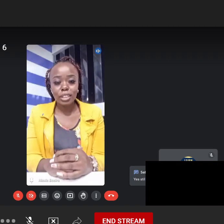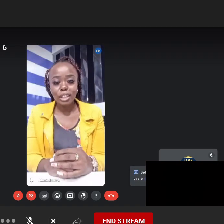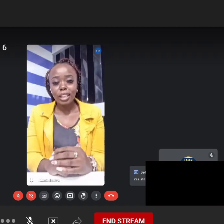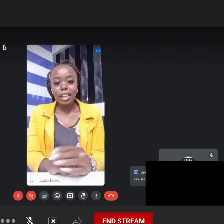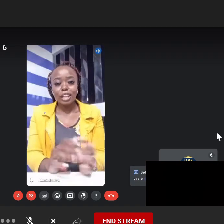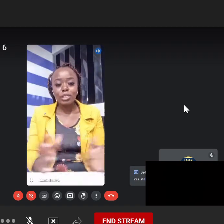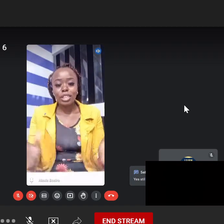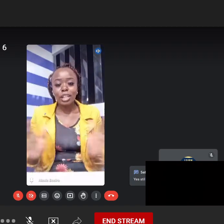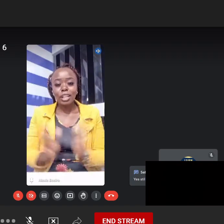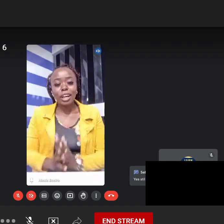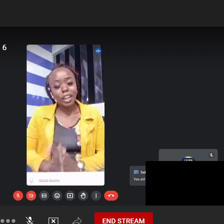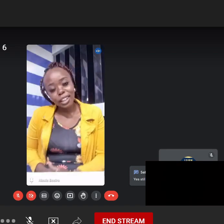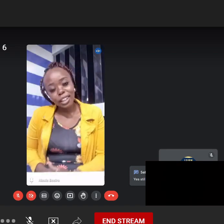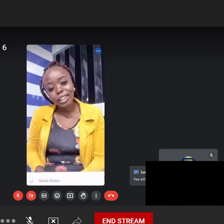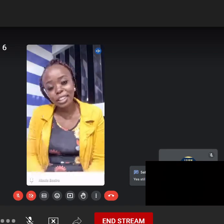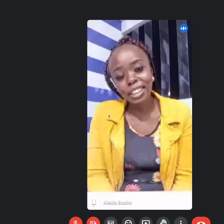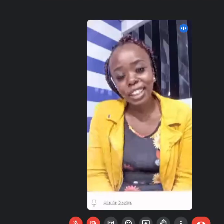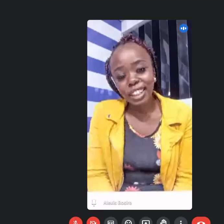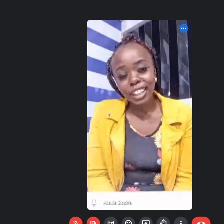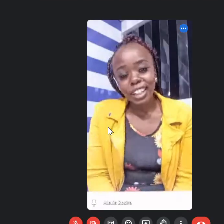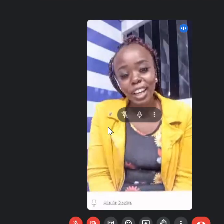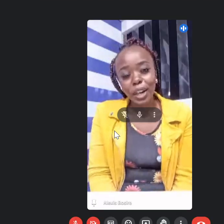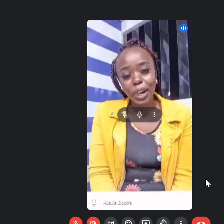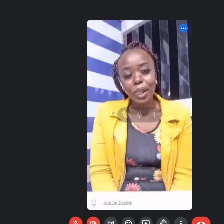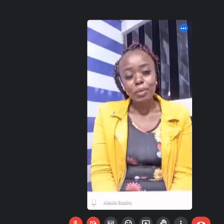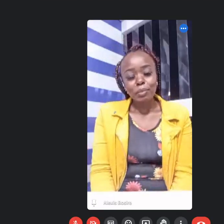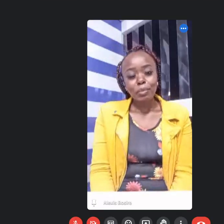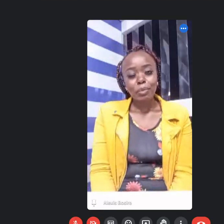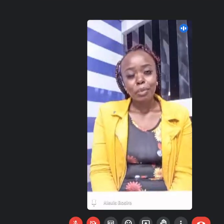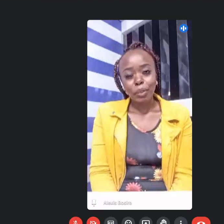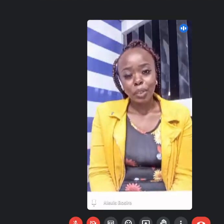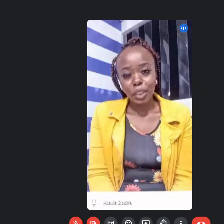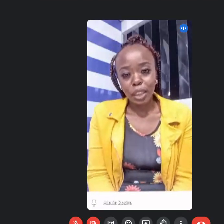question. Thank you, Shadrach. Yeah.